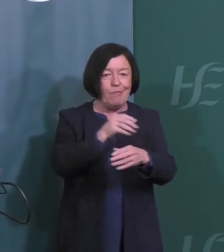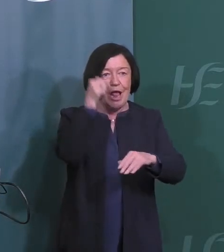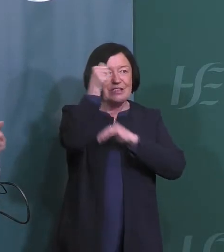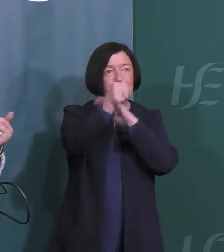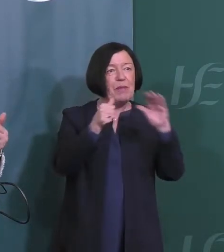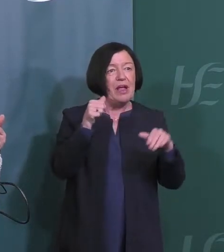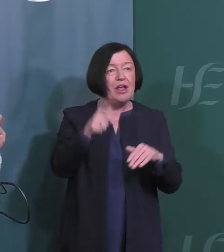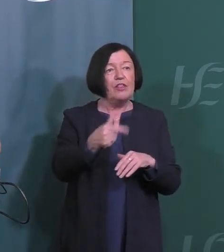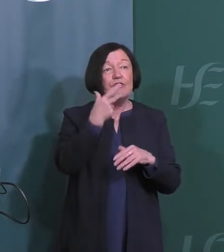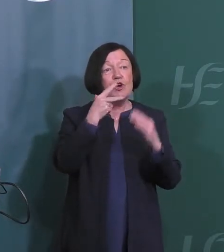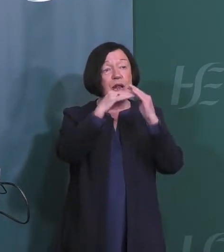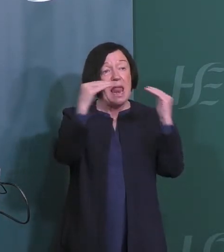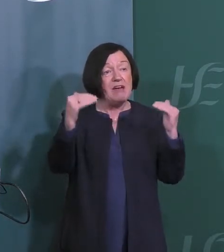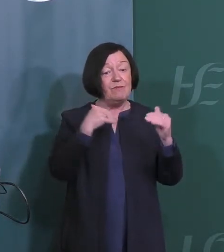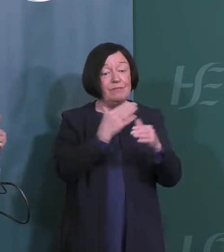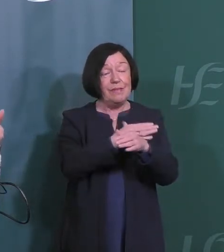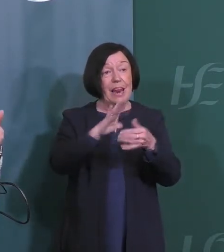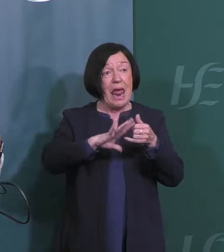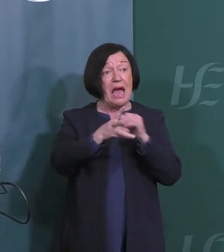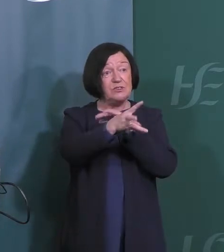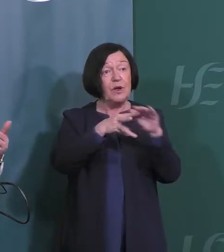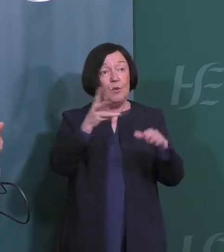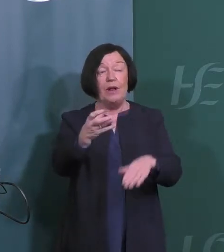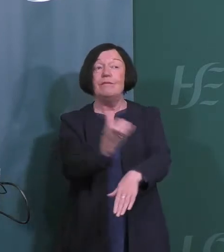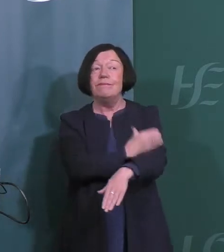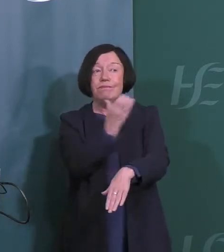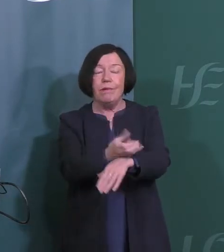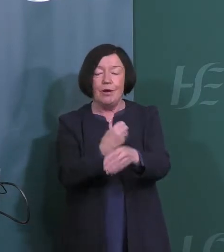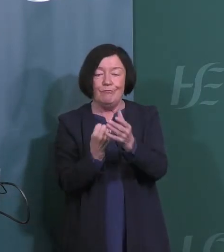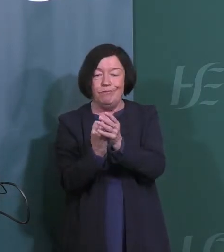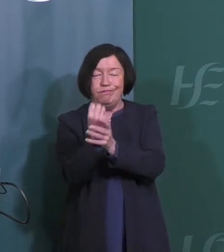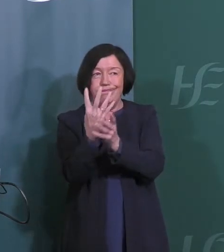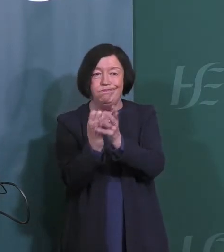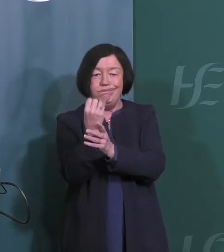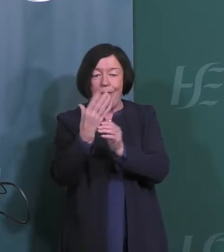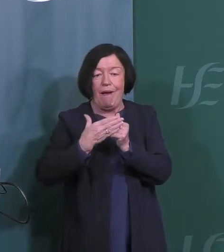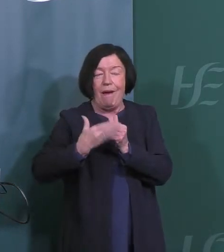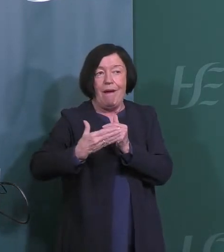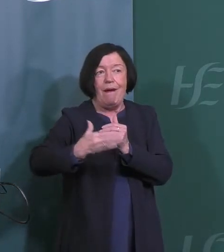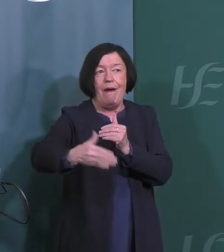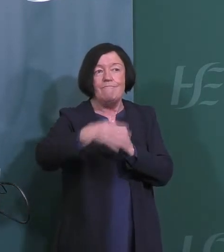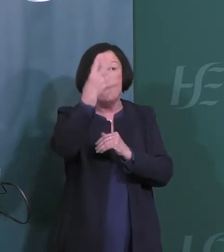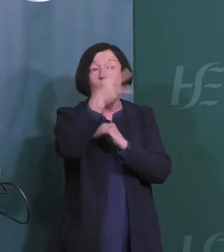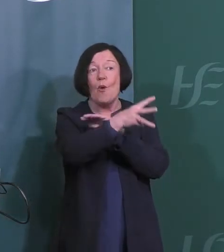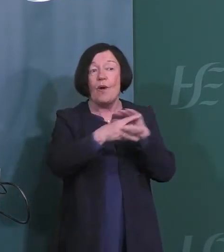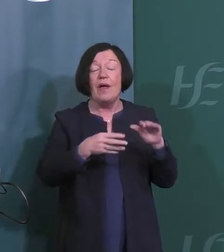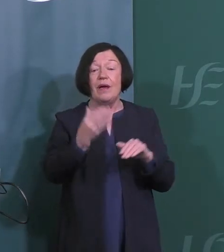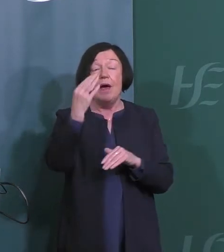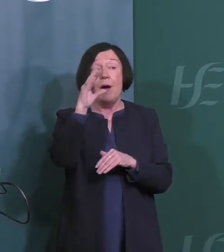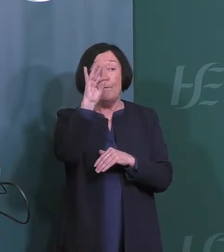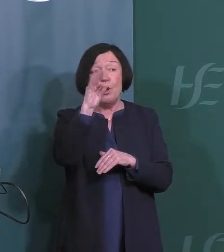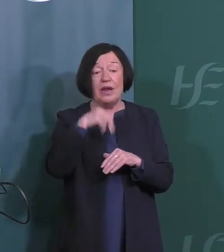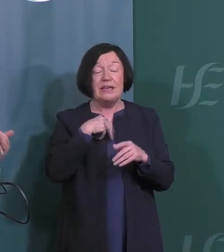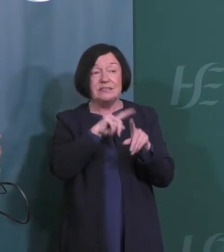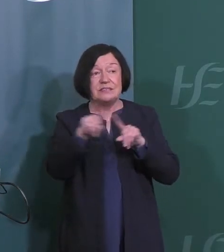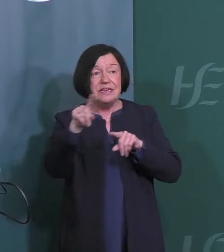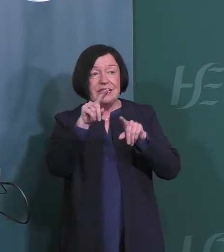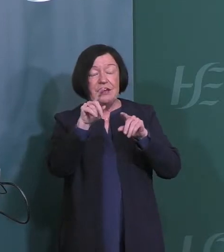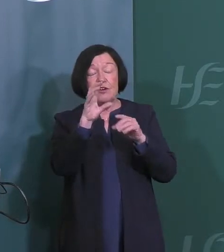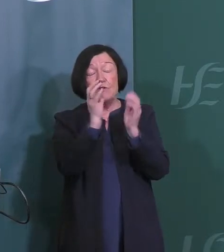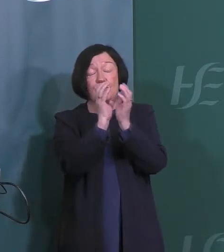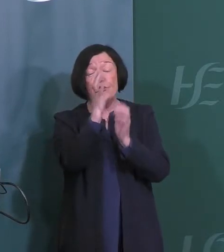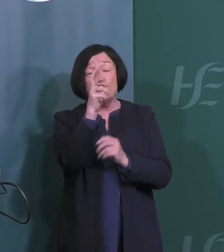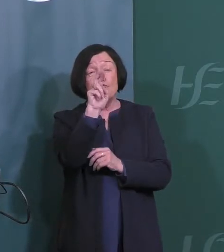third level that started last week, and that's going to continue to grow over the coming 4 weeks. And on Monday, we start in a selection of